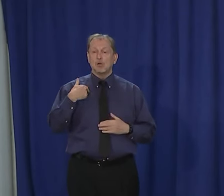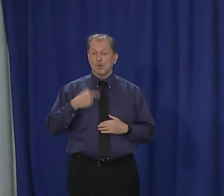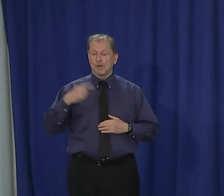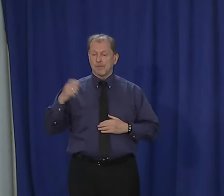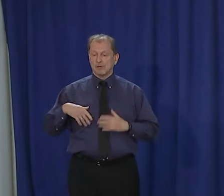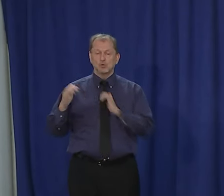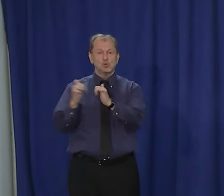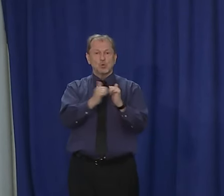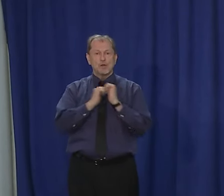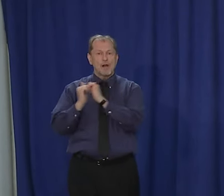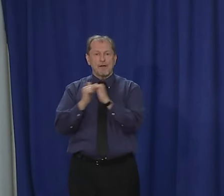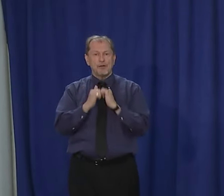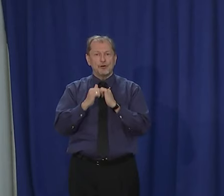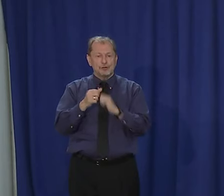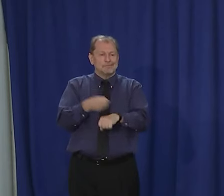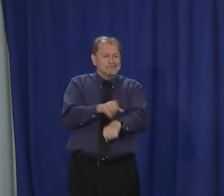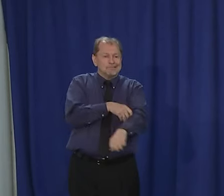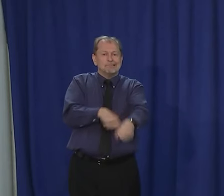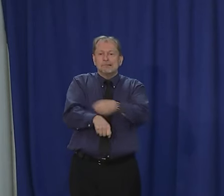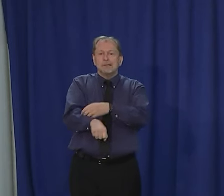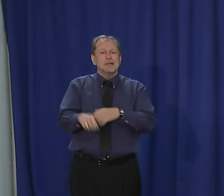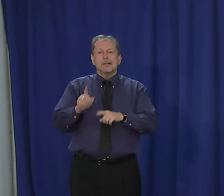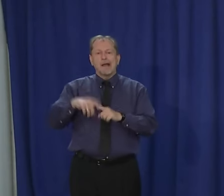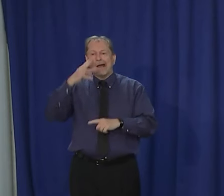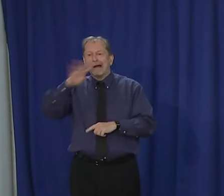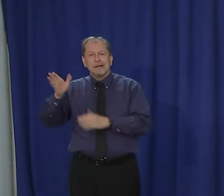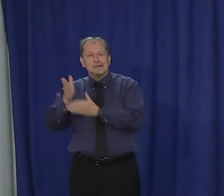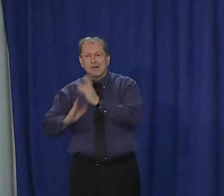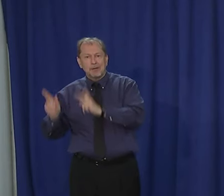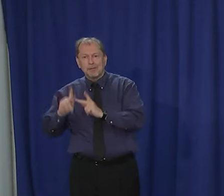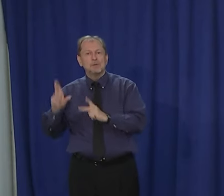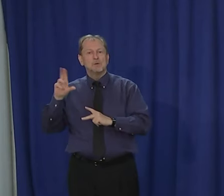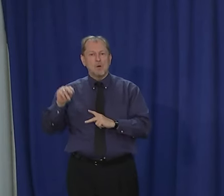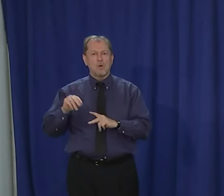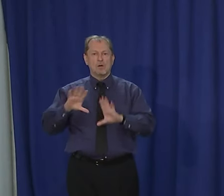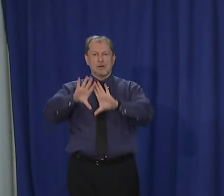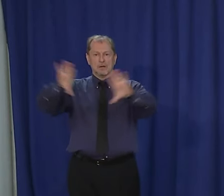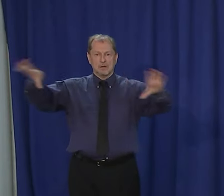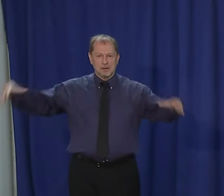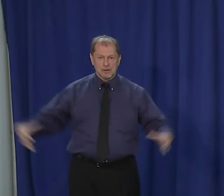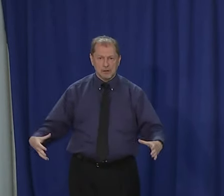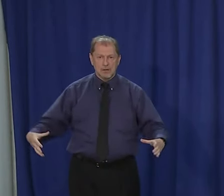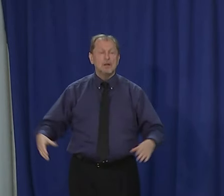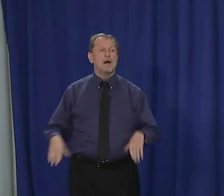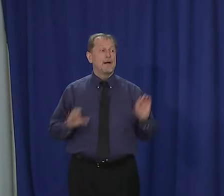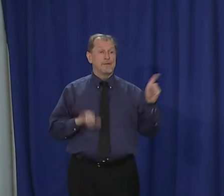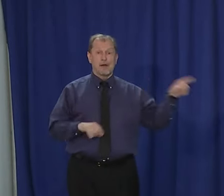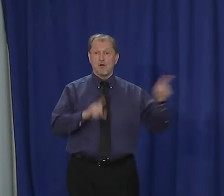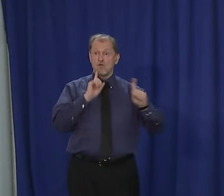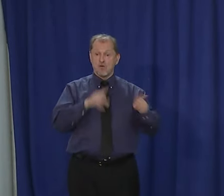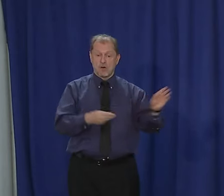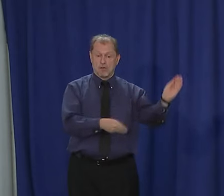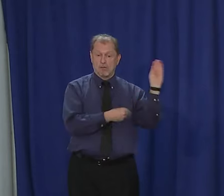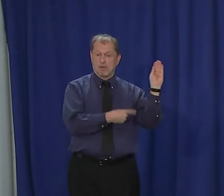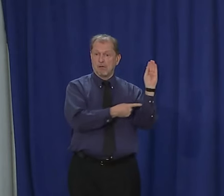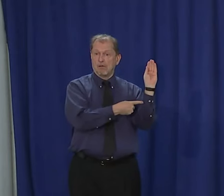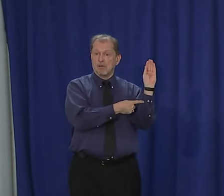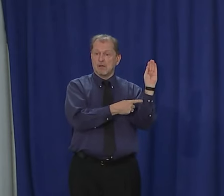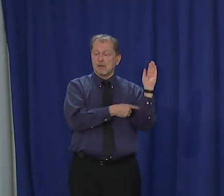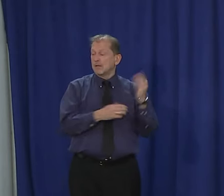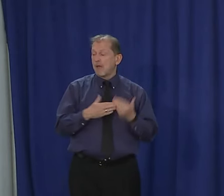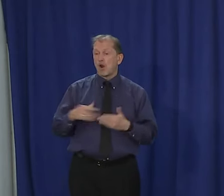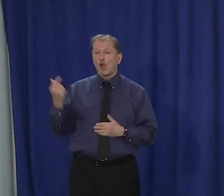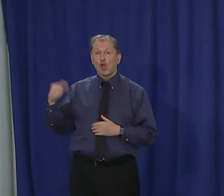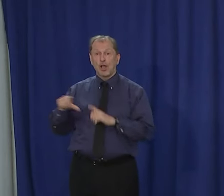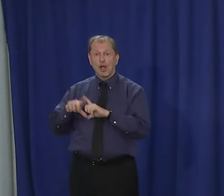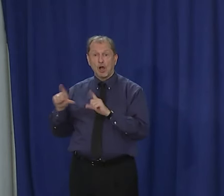together. No one can be excluded. And this executive order ensures that everyone in Chicago, regardless of their status, has